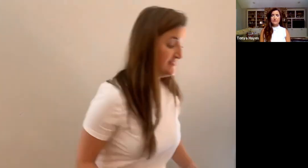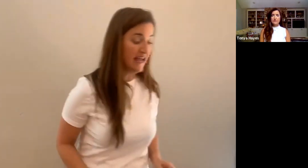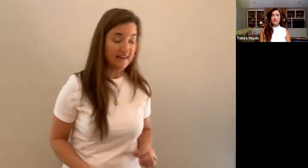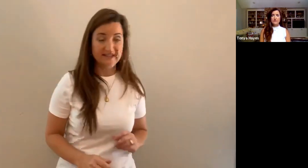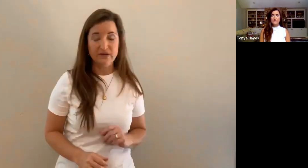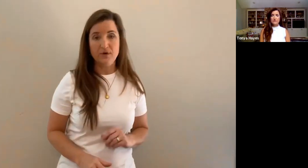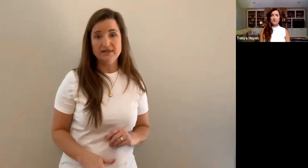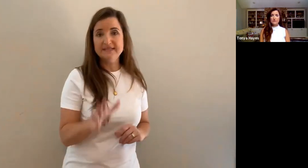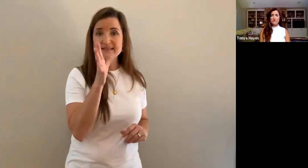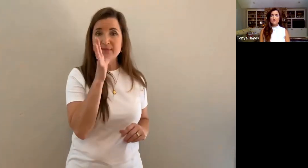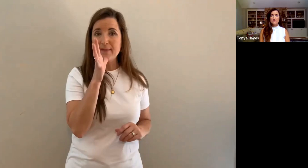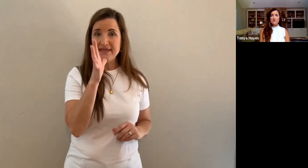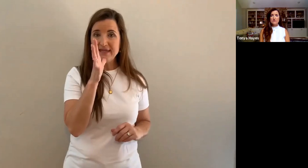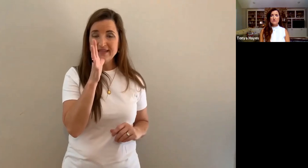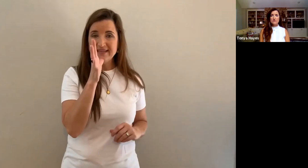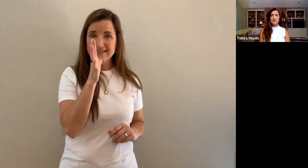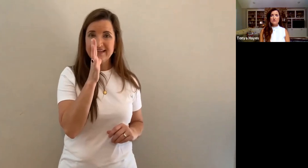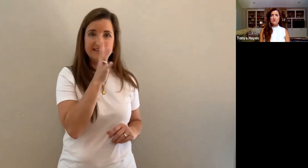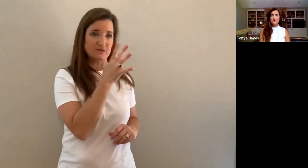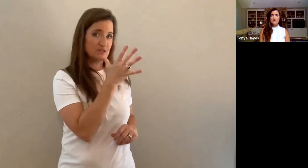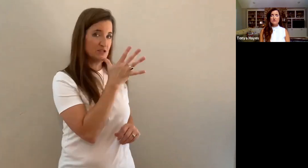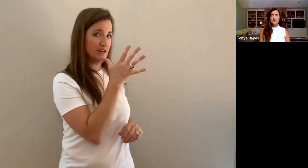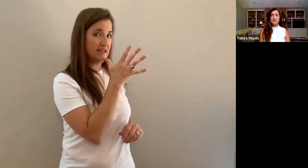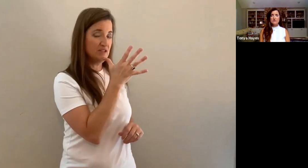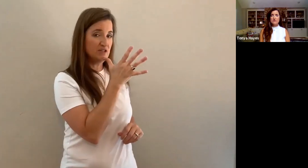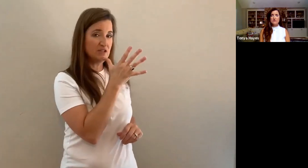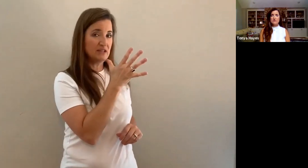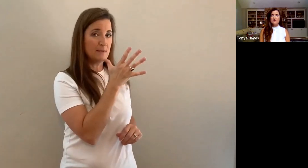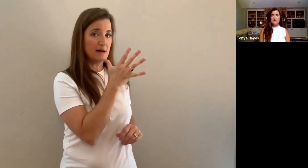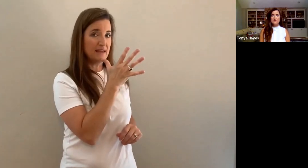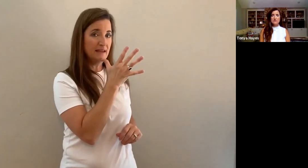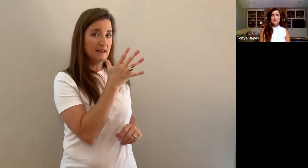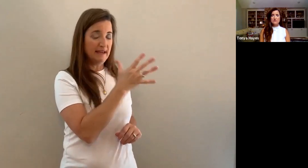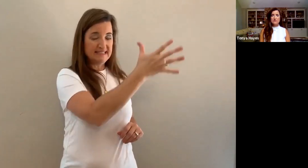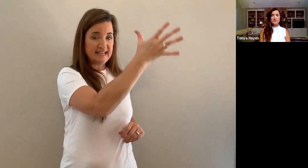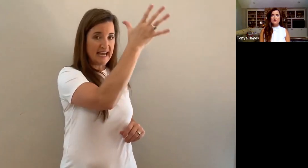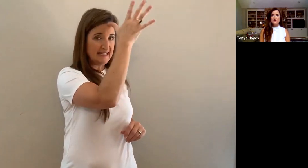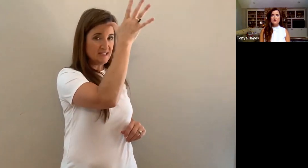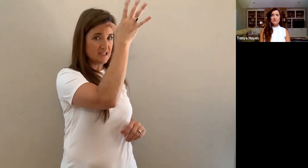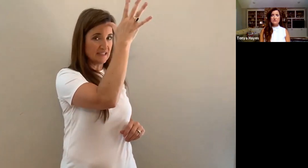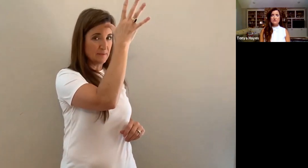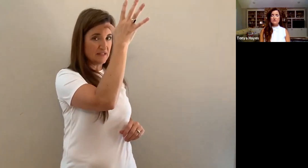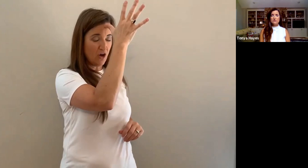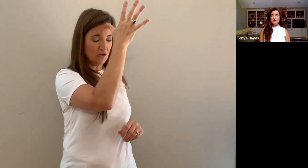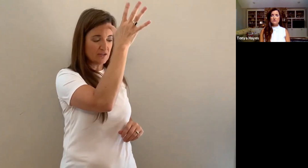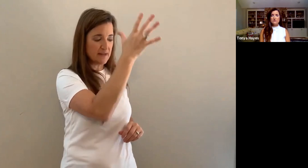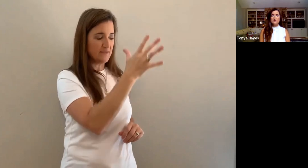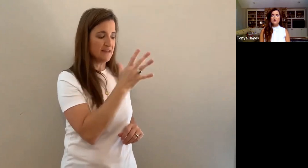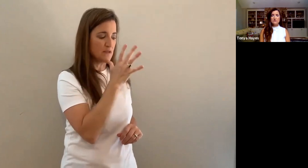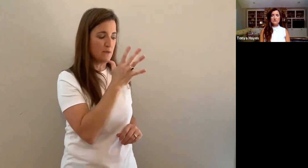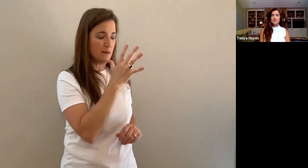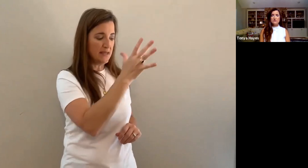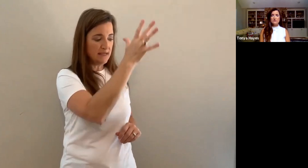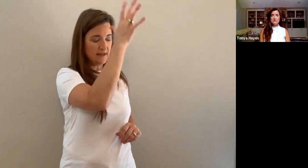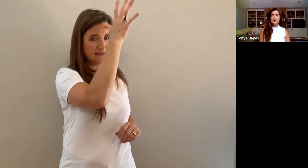Okay, the secondary ones. This is mommy. Okay, so it's just your hand to your chin, mommy. And daddy is just a little bit taller, same